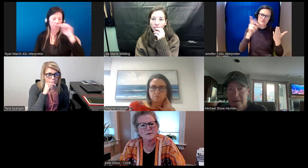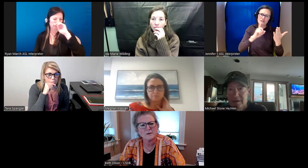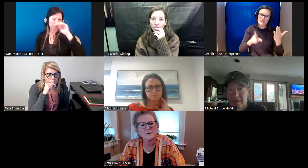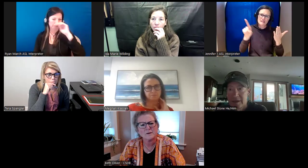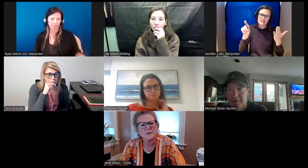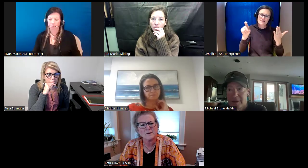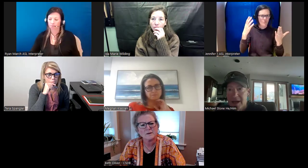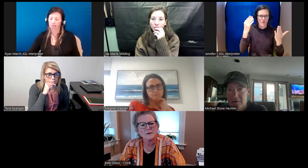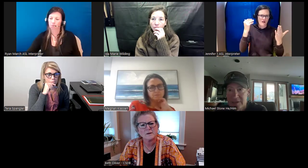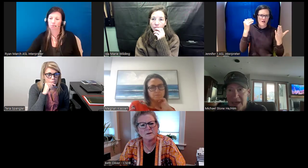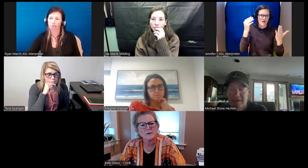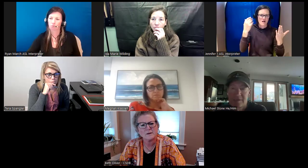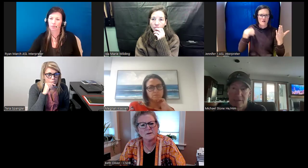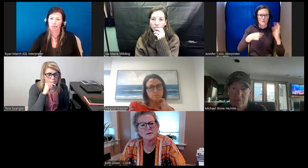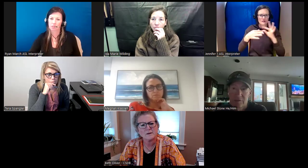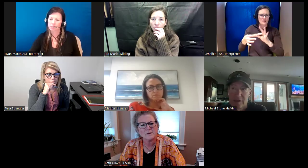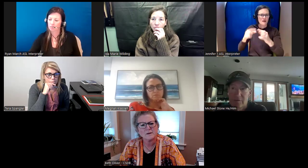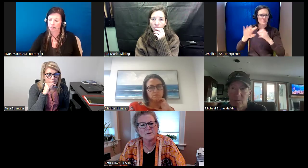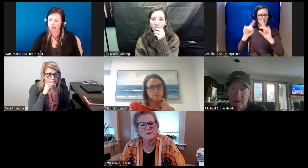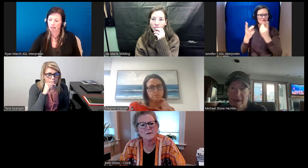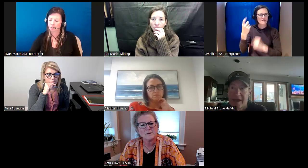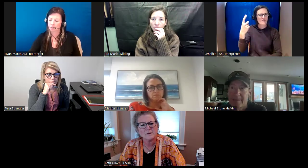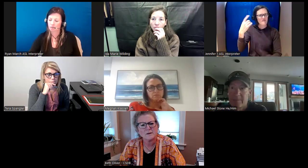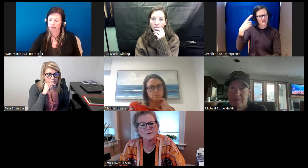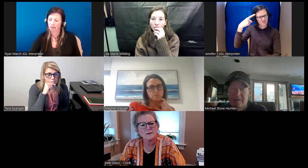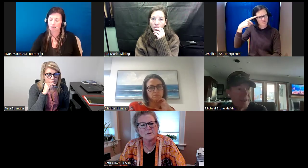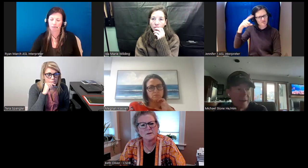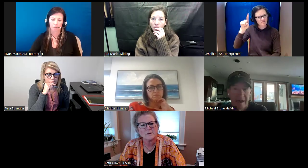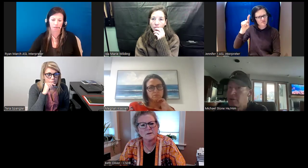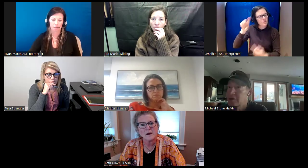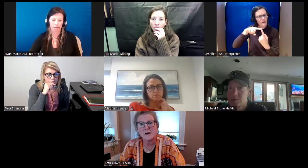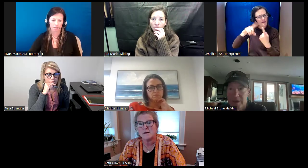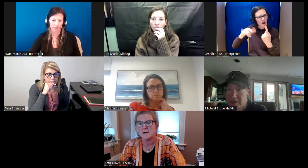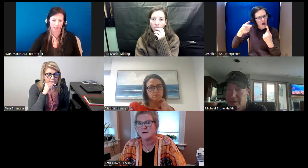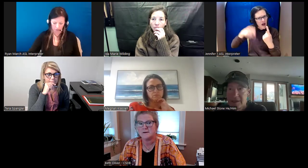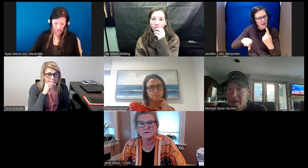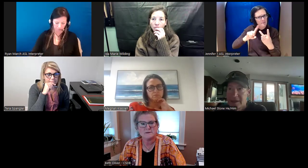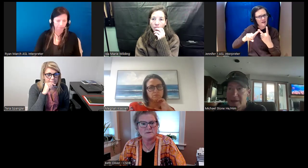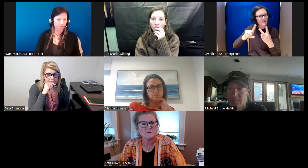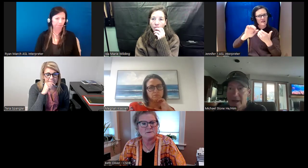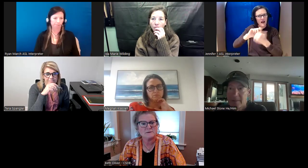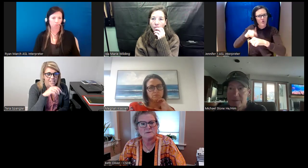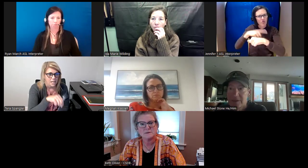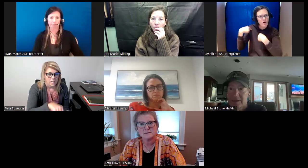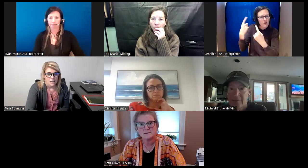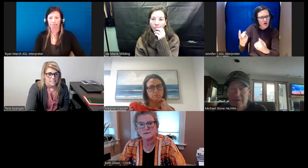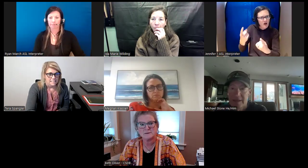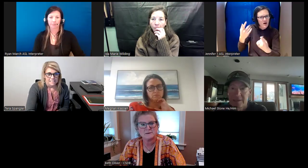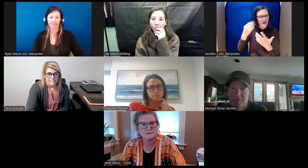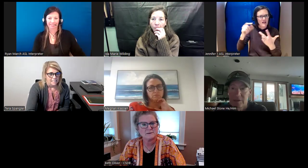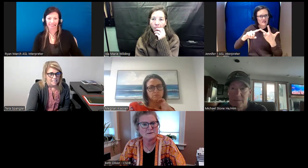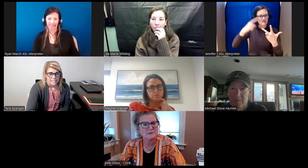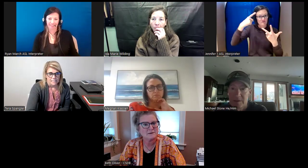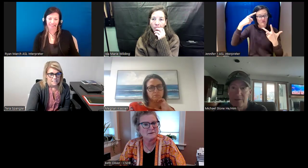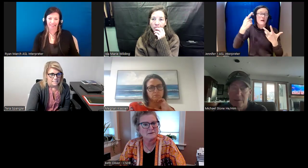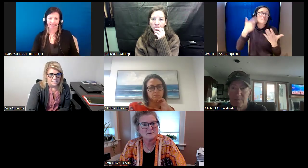we are tied to District 11, when that happened, how long it's been, and perhaps having that